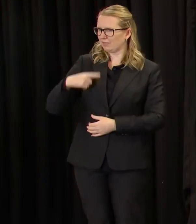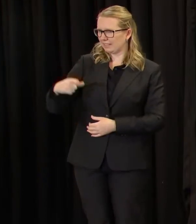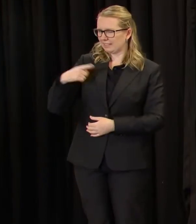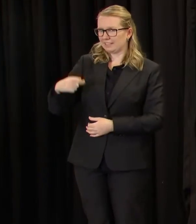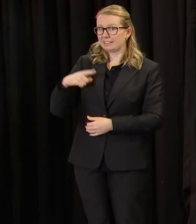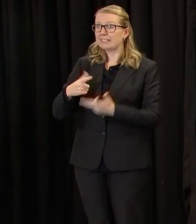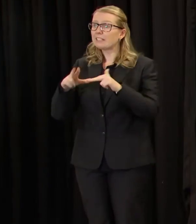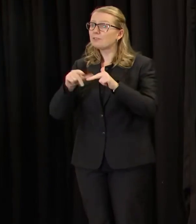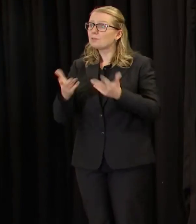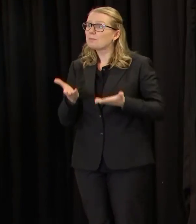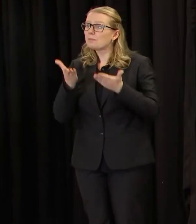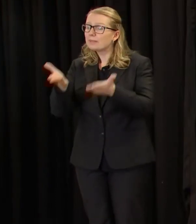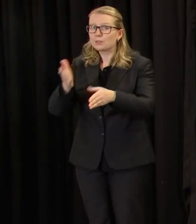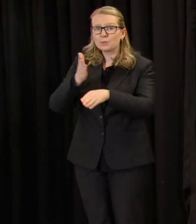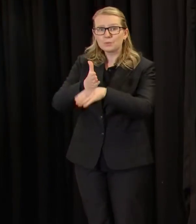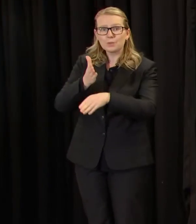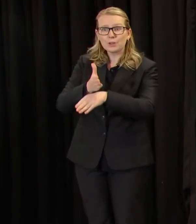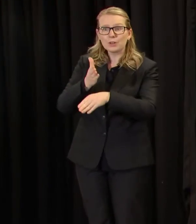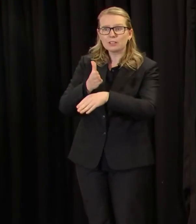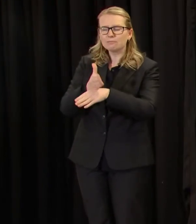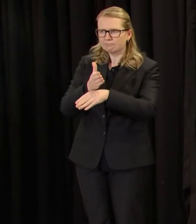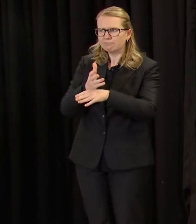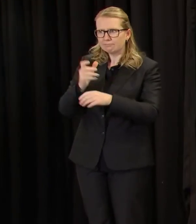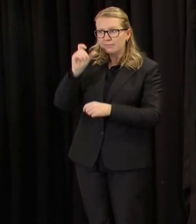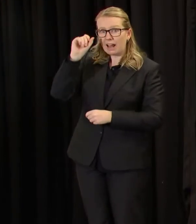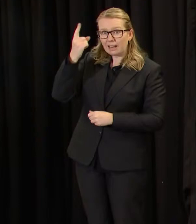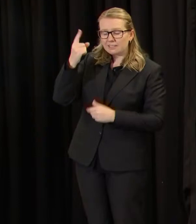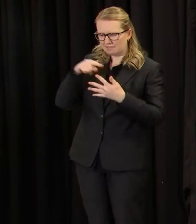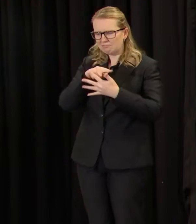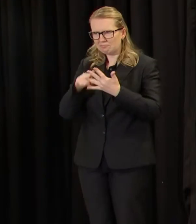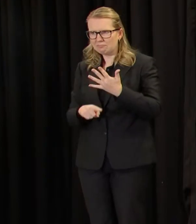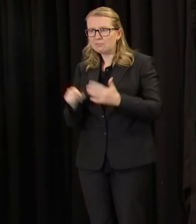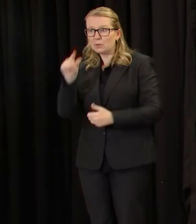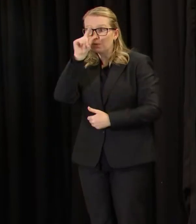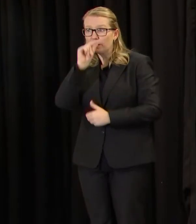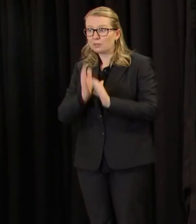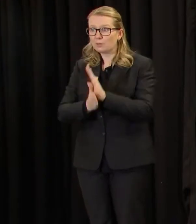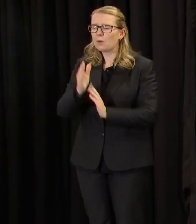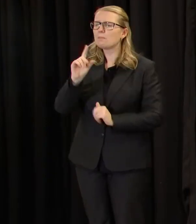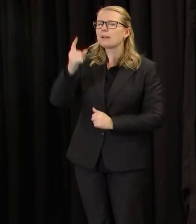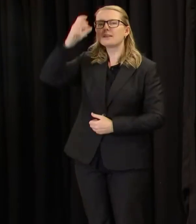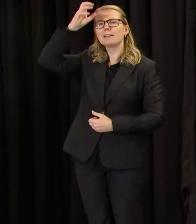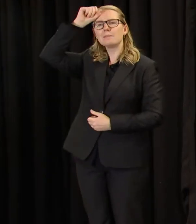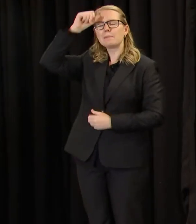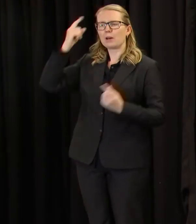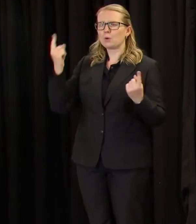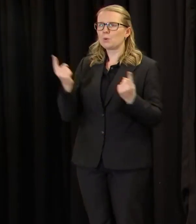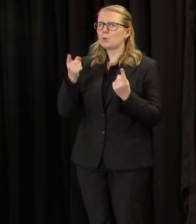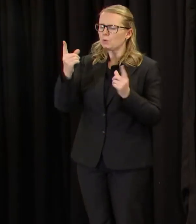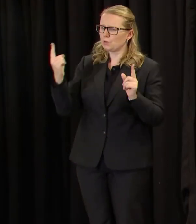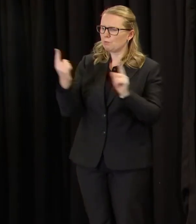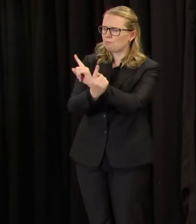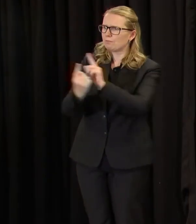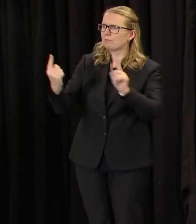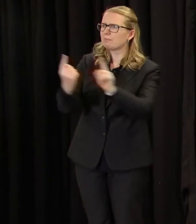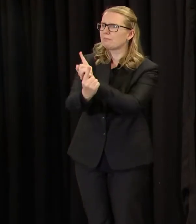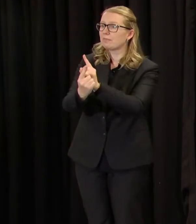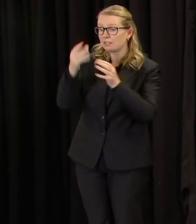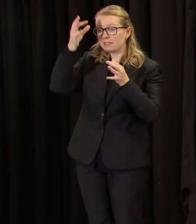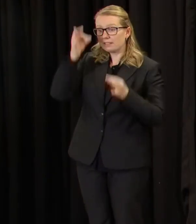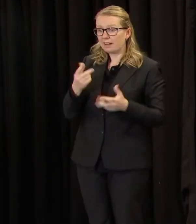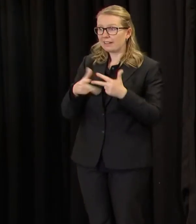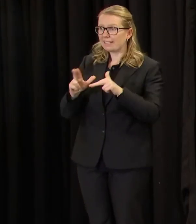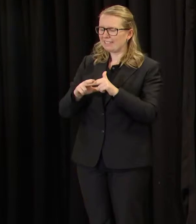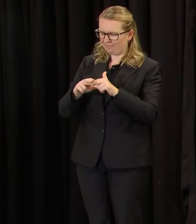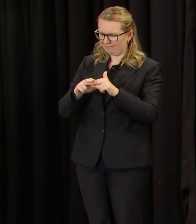a permitted worker, then I think it's incumbent on all of us to really think about all of our interactions, decide if something is really